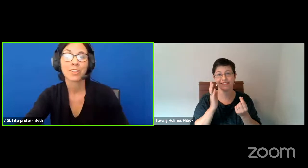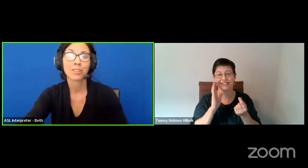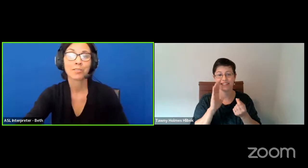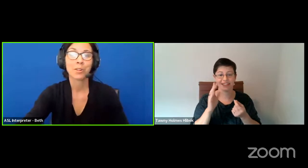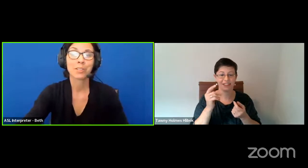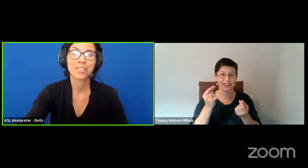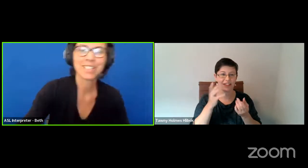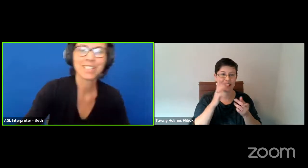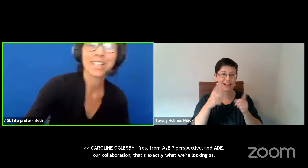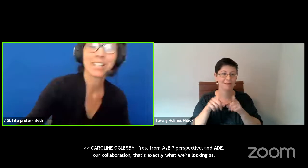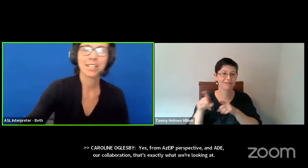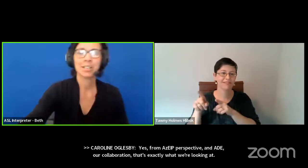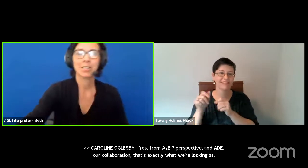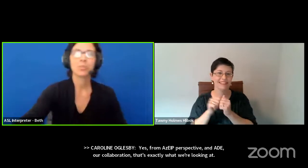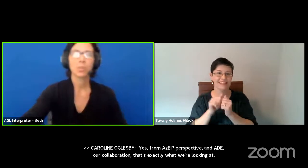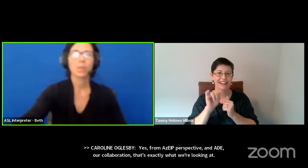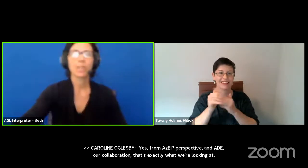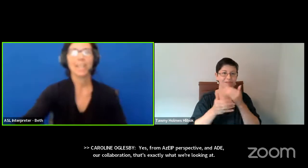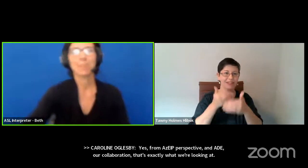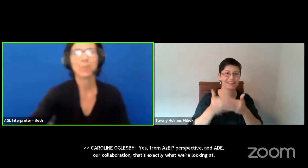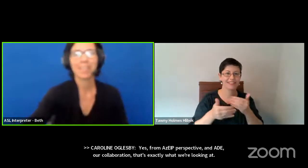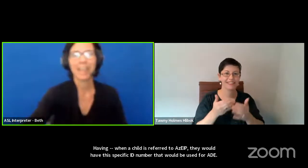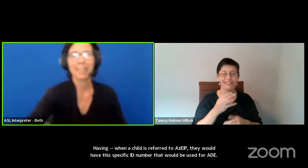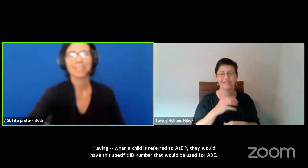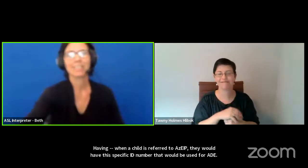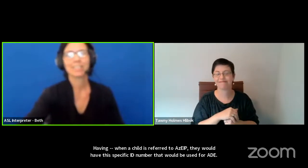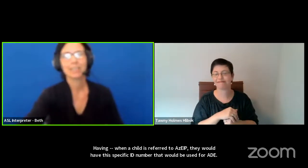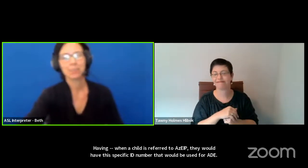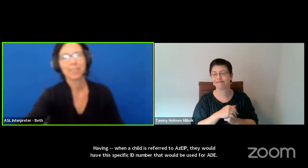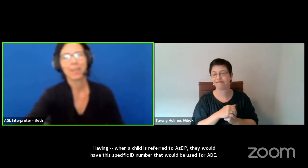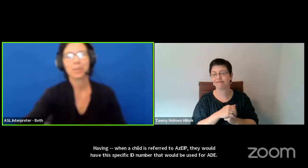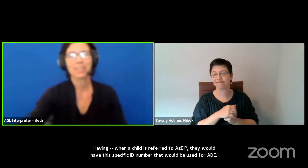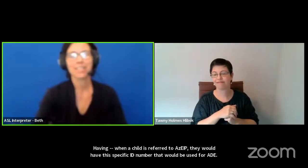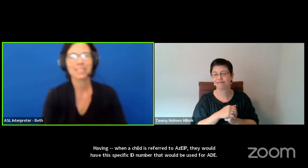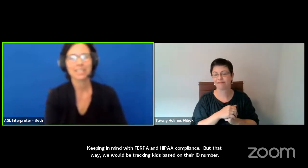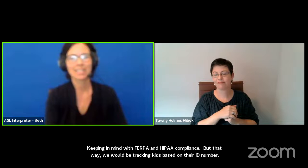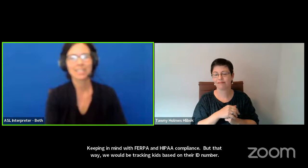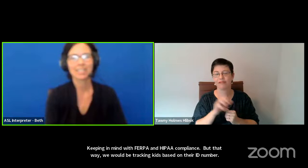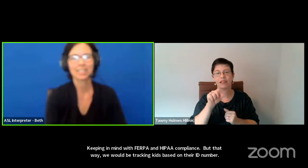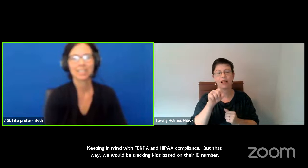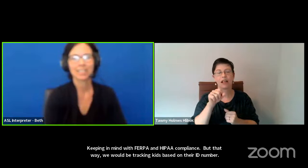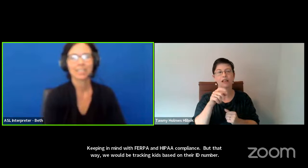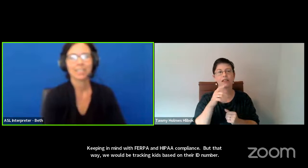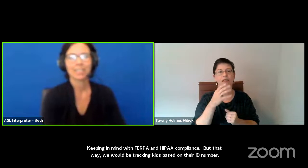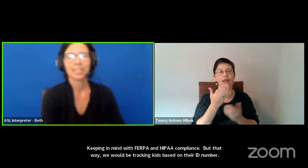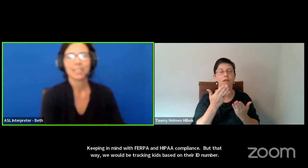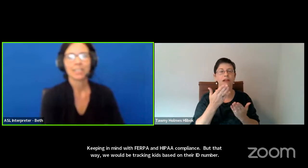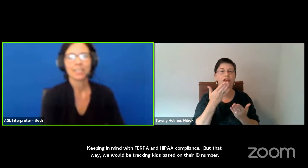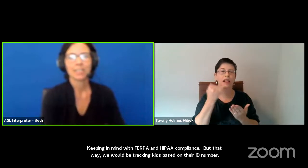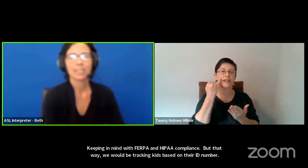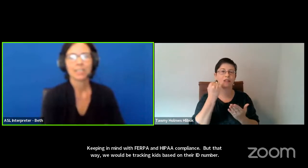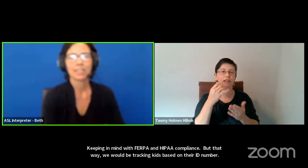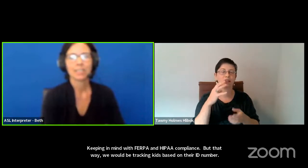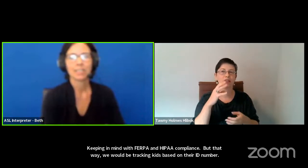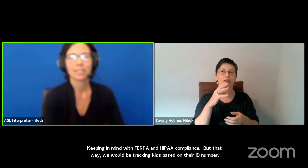Okay, I look forward to seeing what can happen with that process.